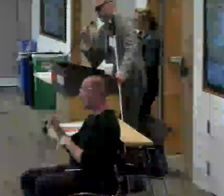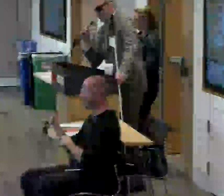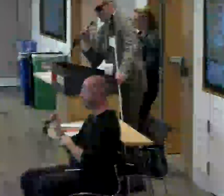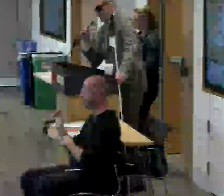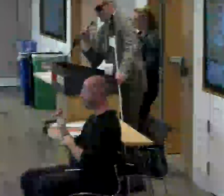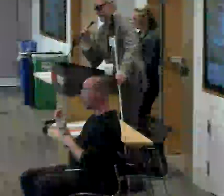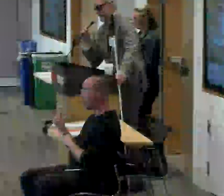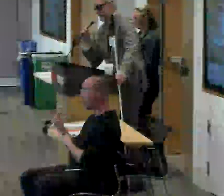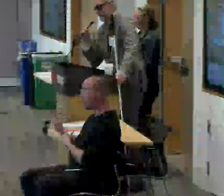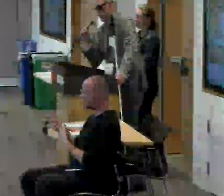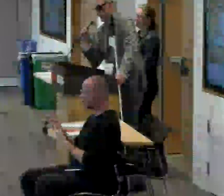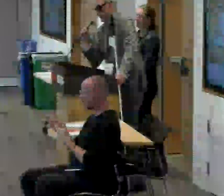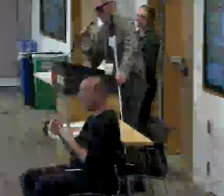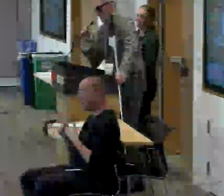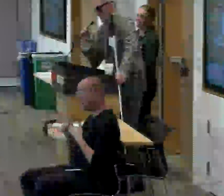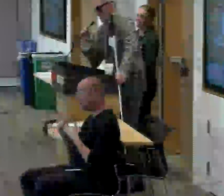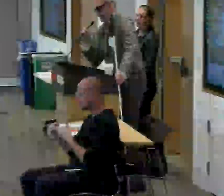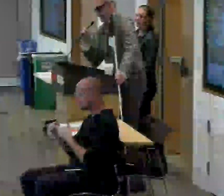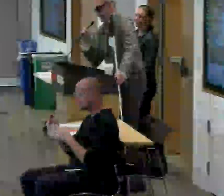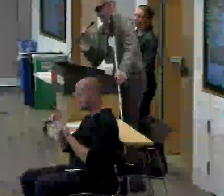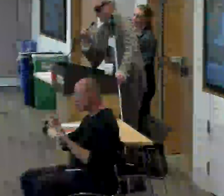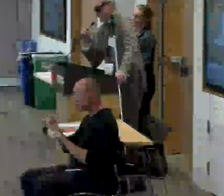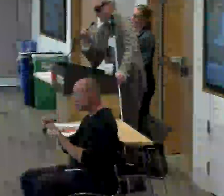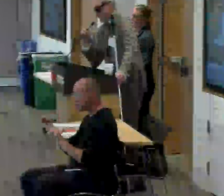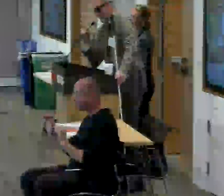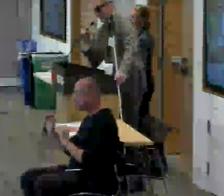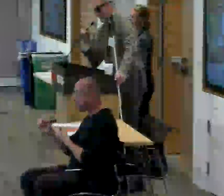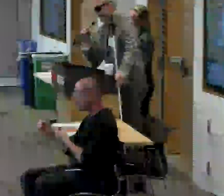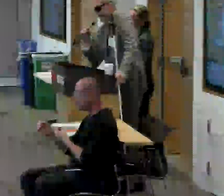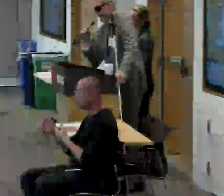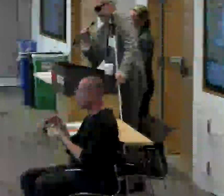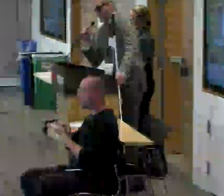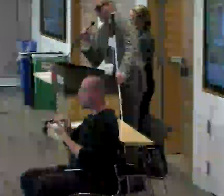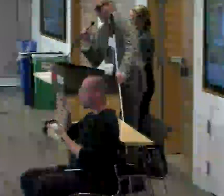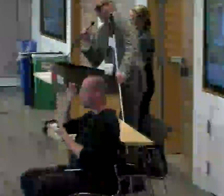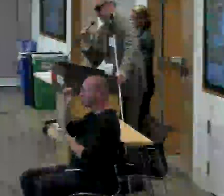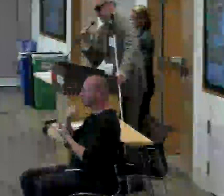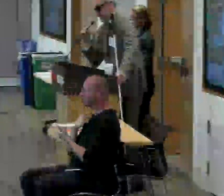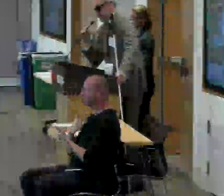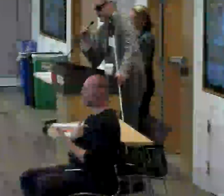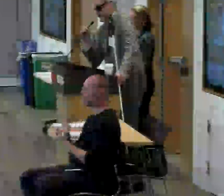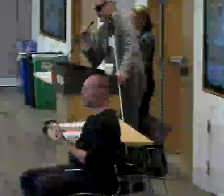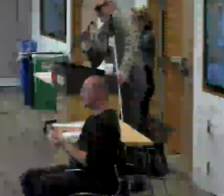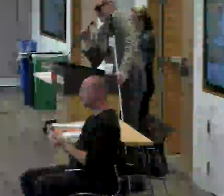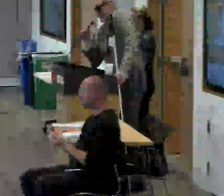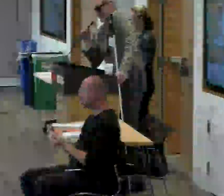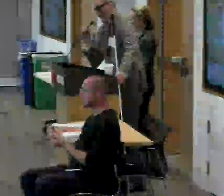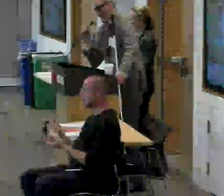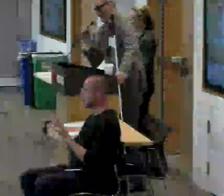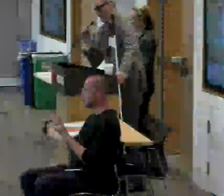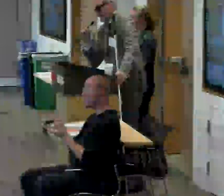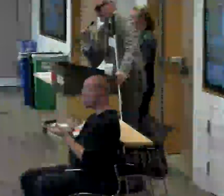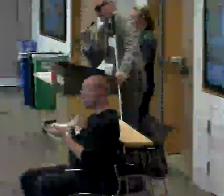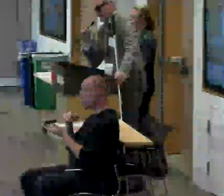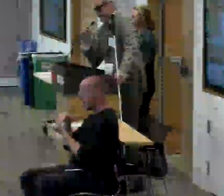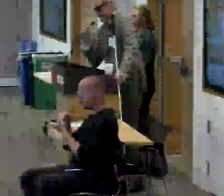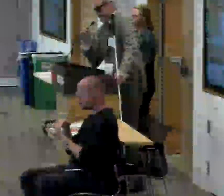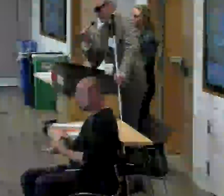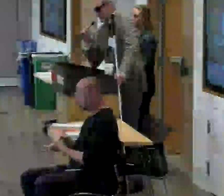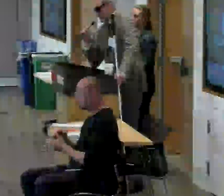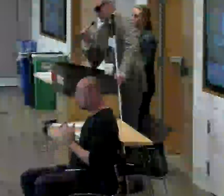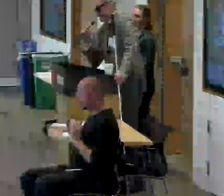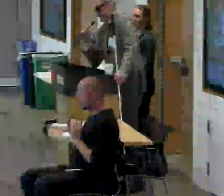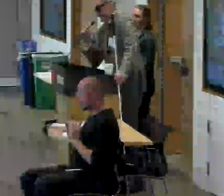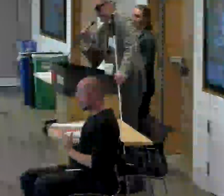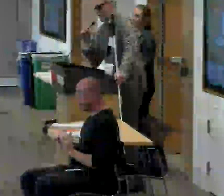want to get a tour or learn more about all of the things that we do. Perhaps you have students or clients or people that